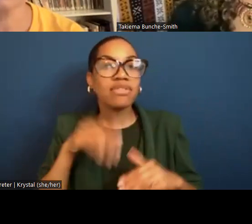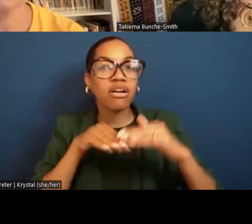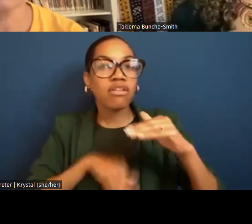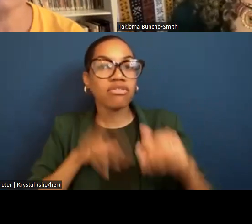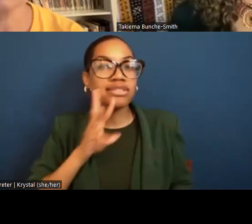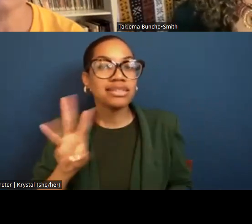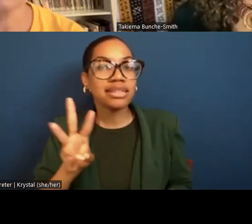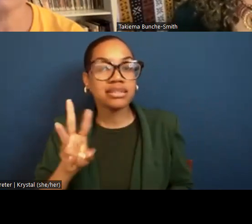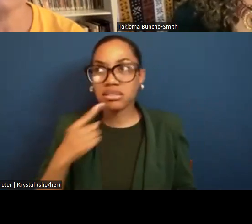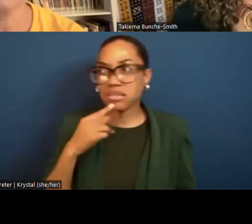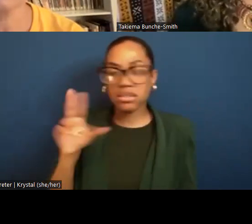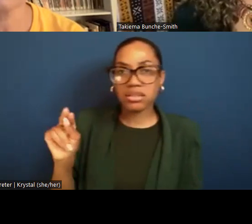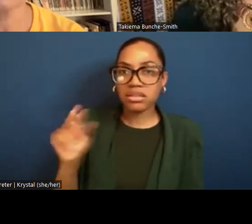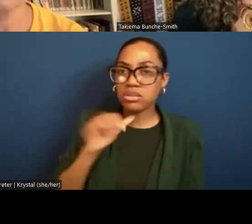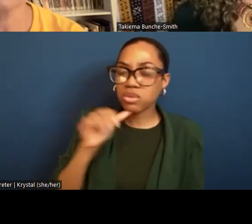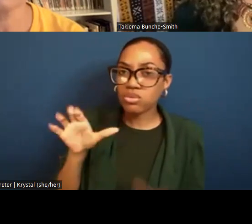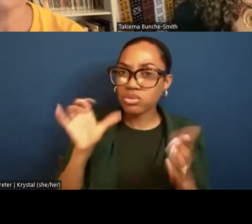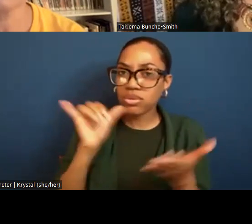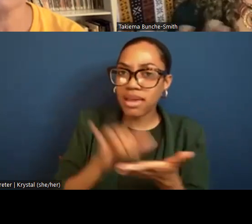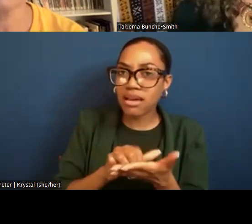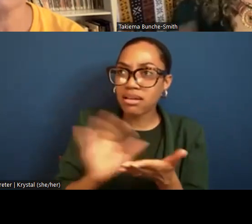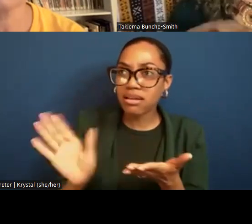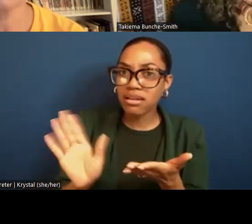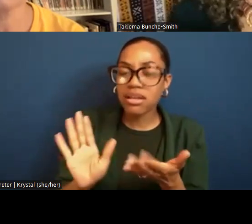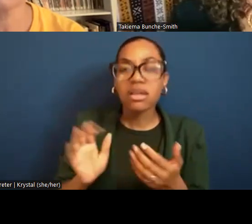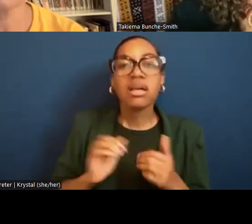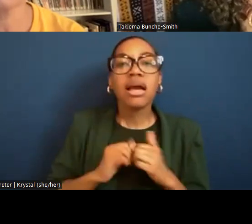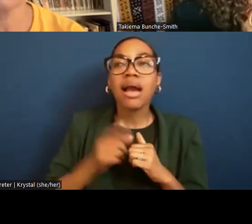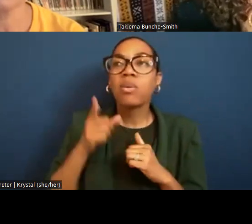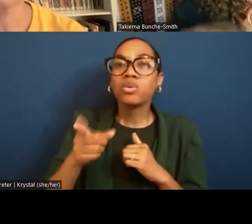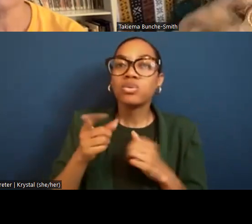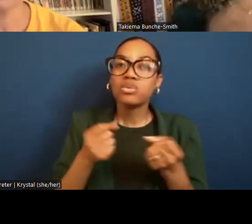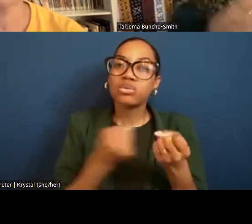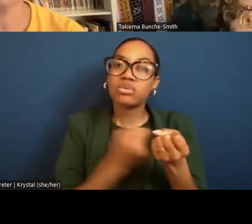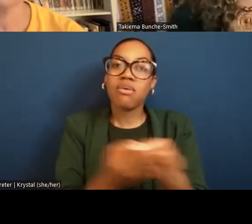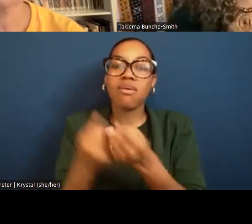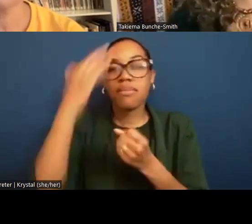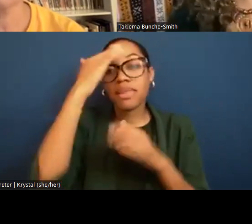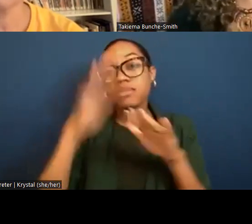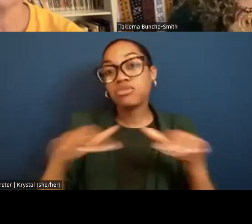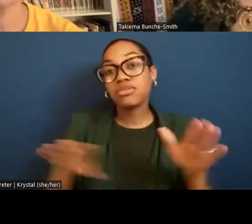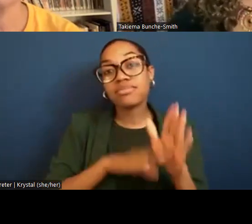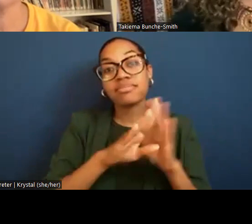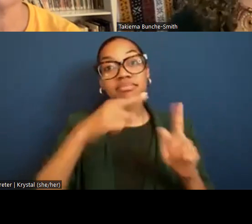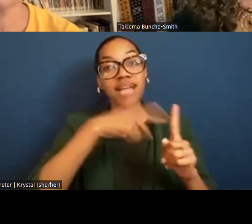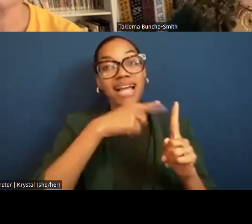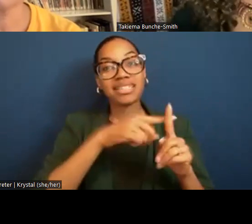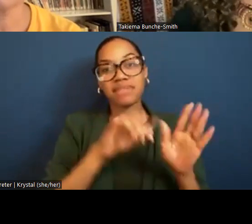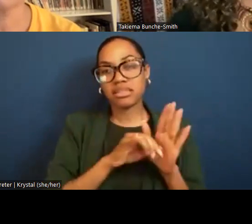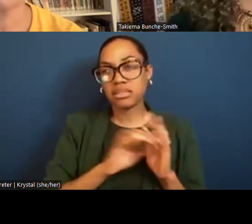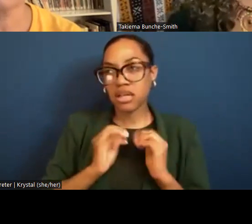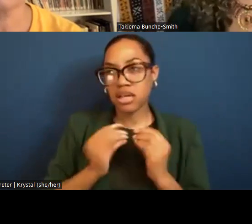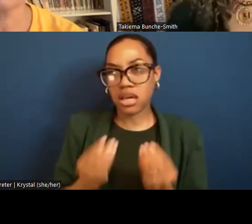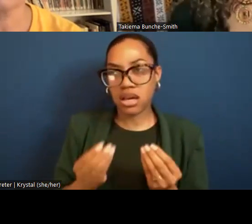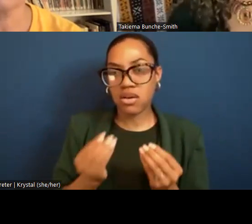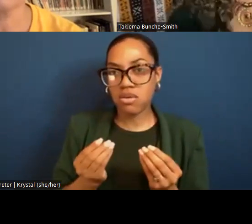also, what are you actually doing to support Black children to develop a positive identity? Well, one thing that I noticed, and I'm not sure if the pandemic kind